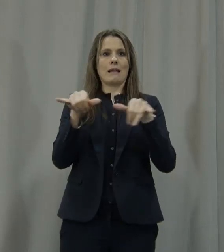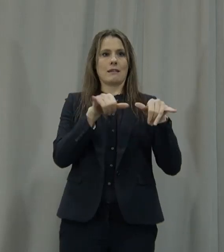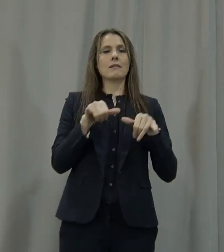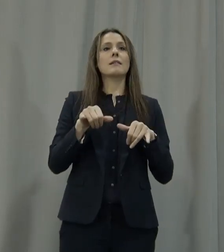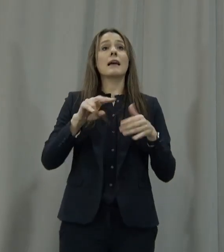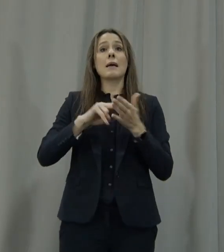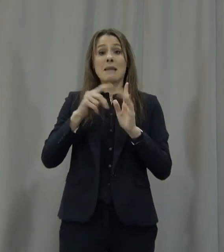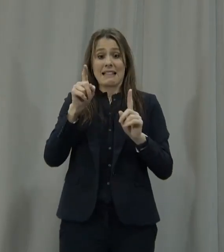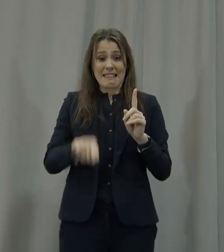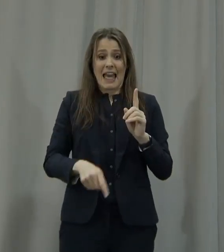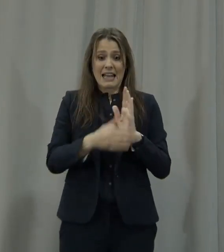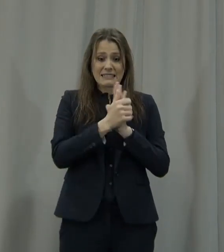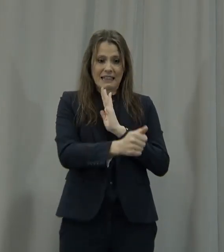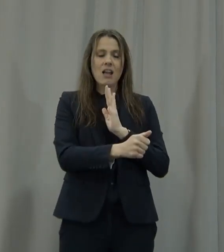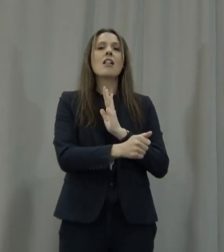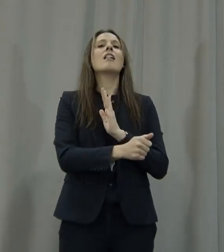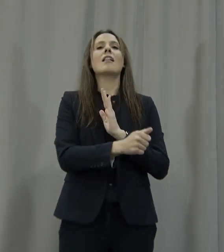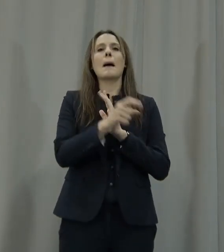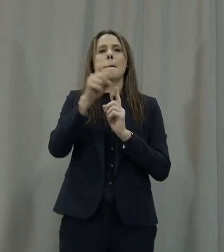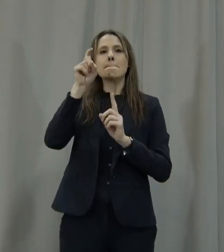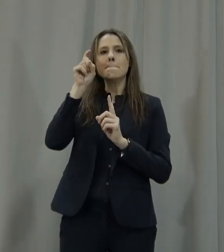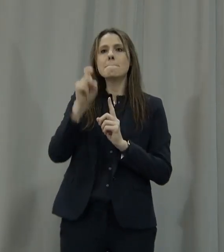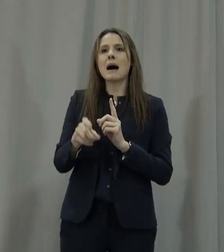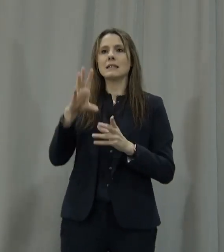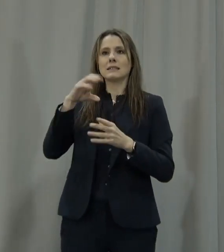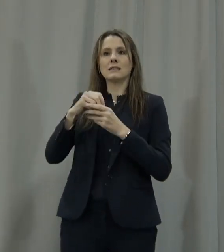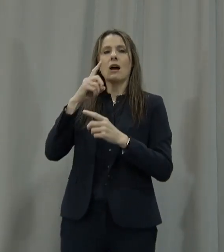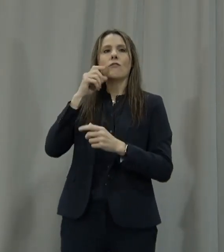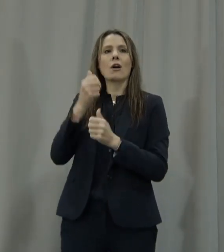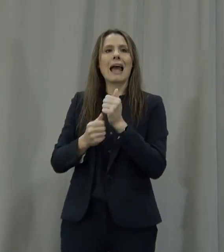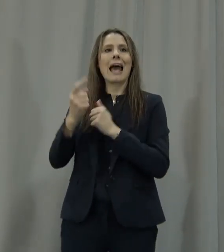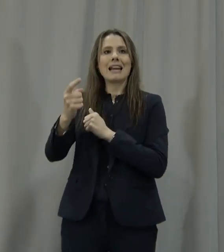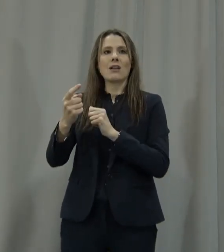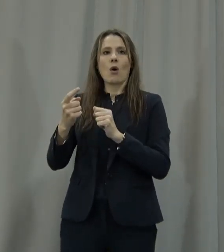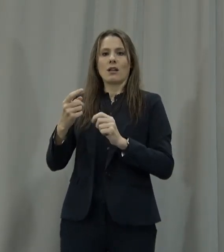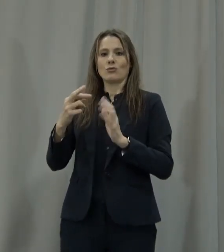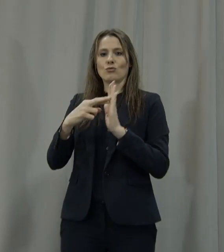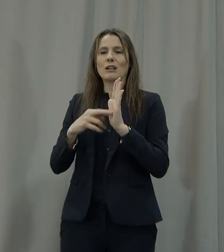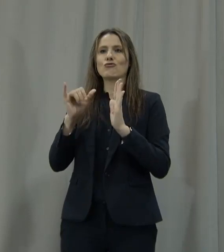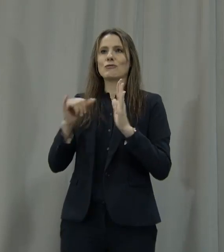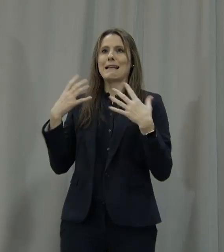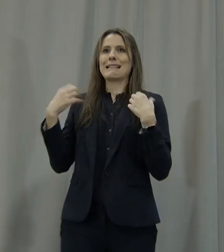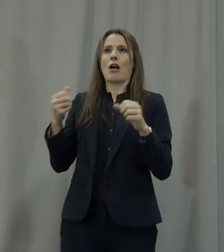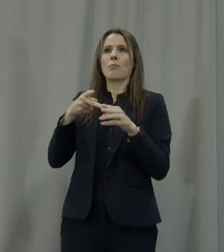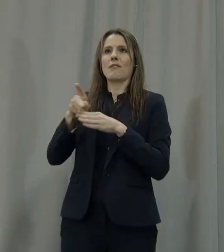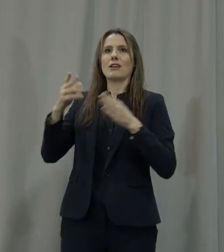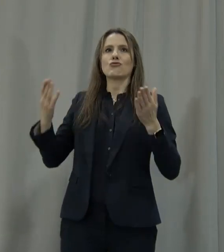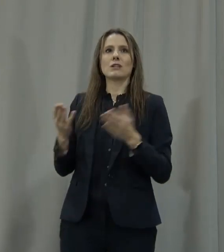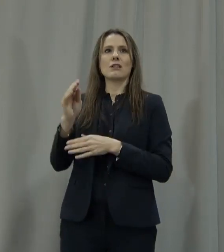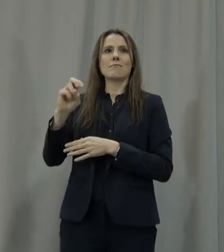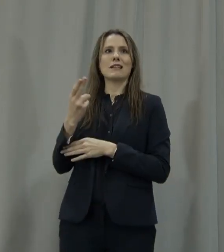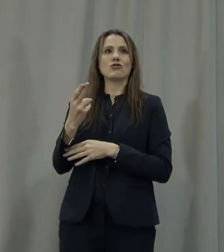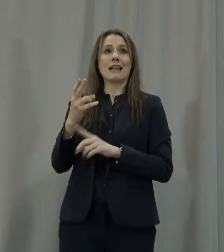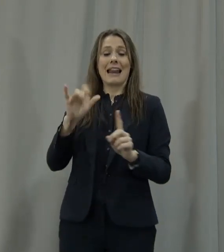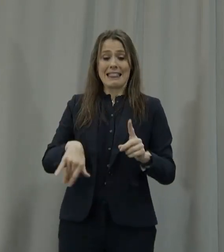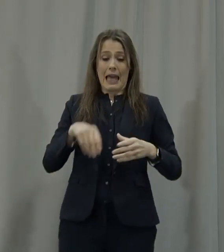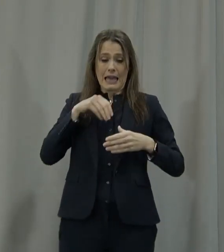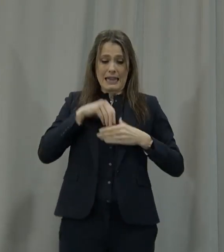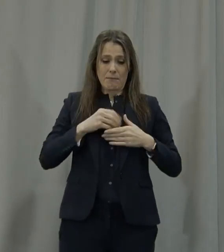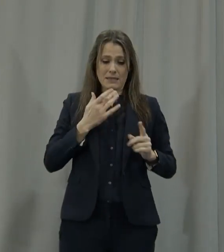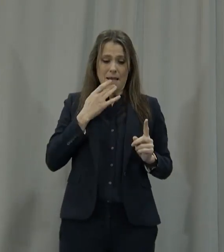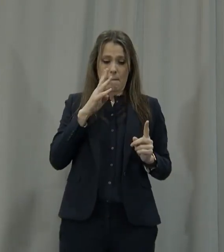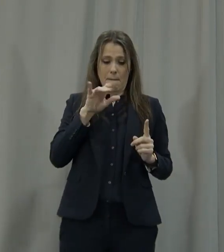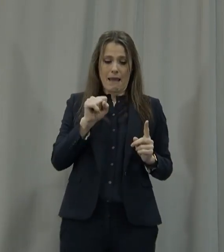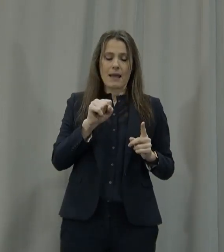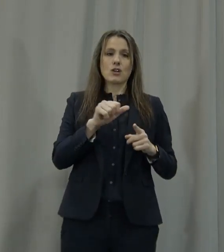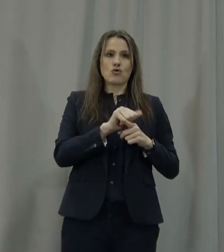skills necessary for licensing and registering health professionals in Michigan. So that implicit bias training